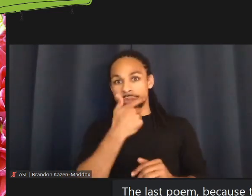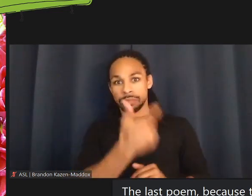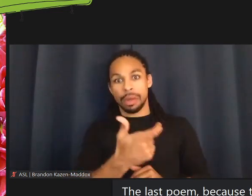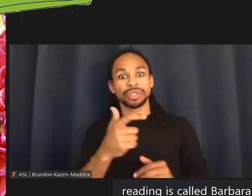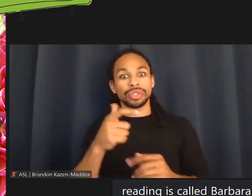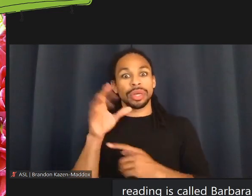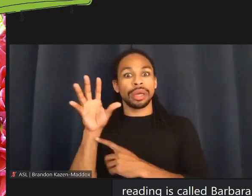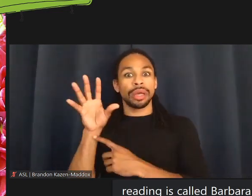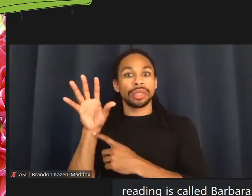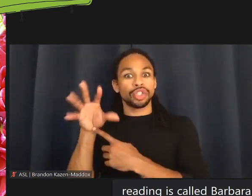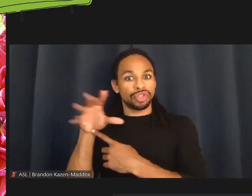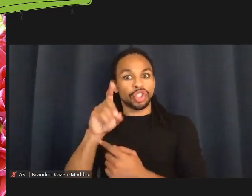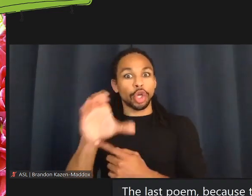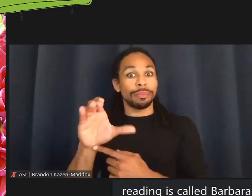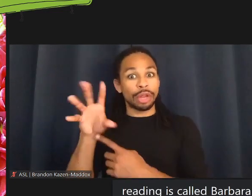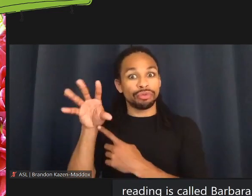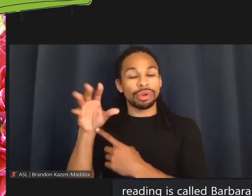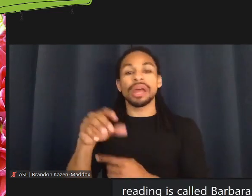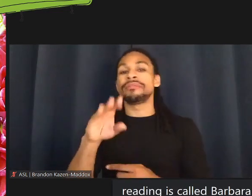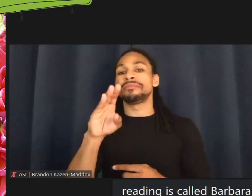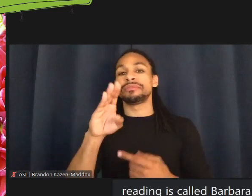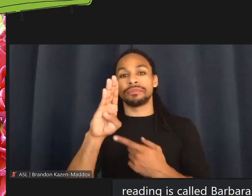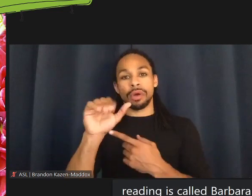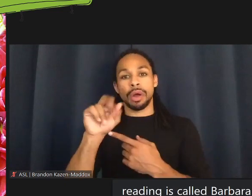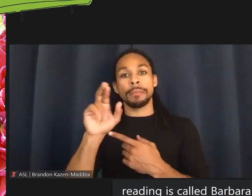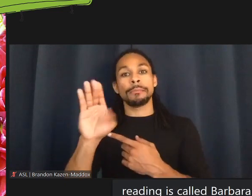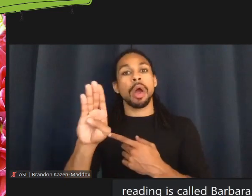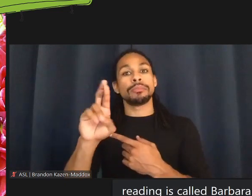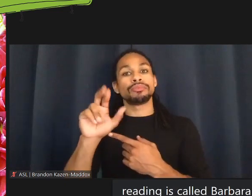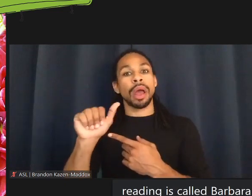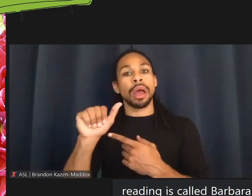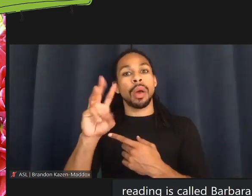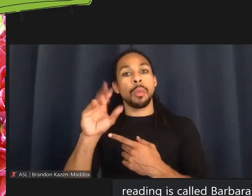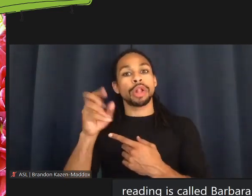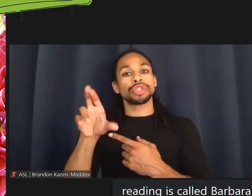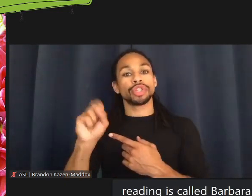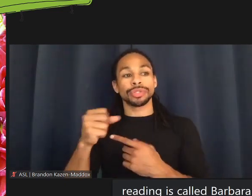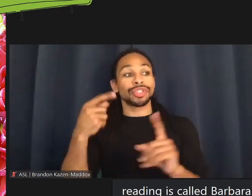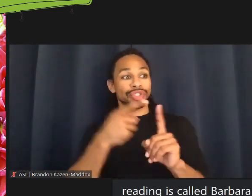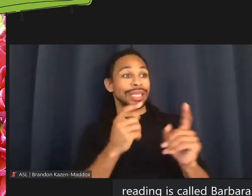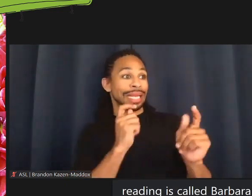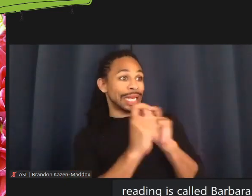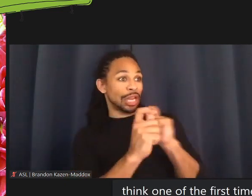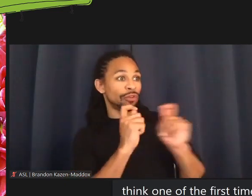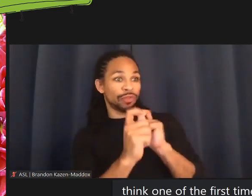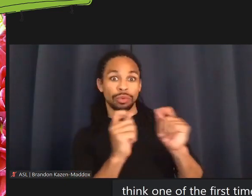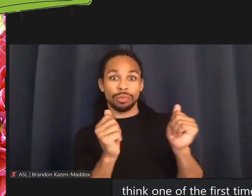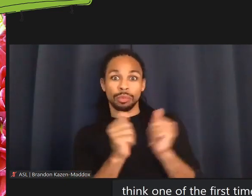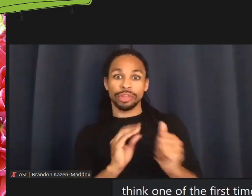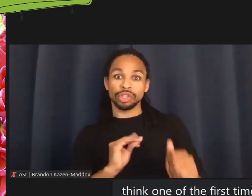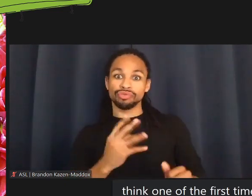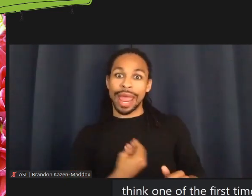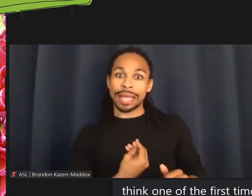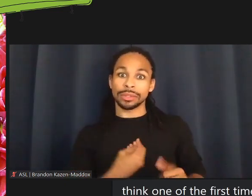Walters interviewing trans youth. And it left me,